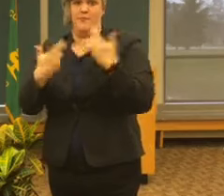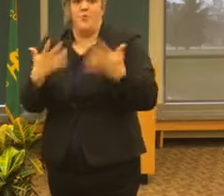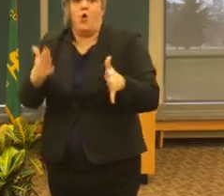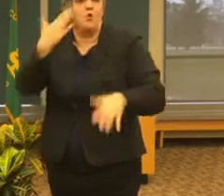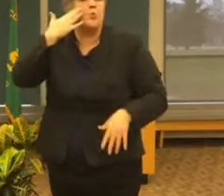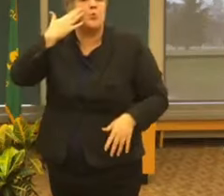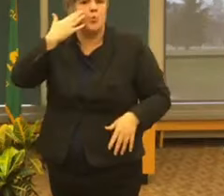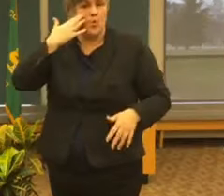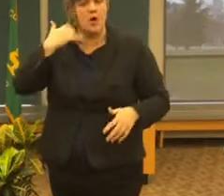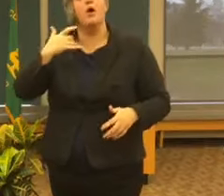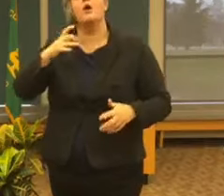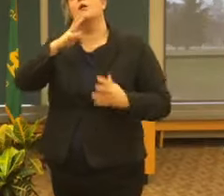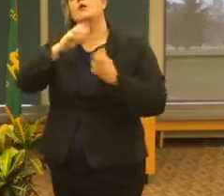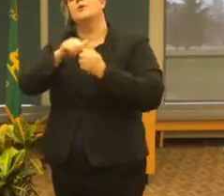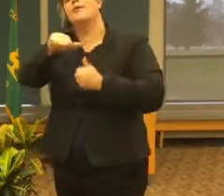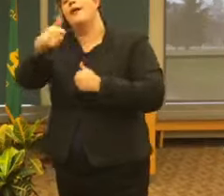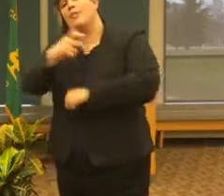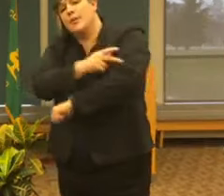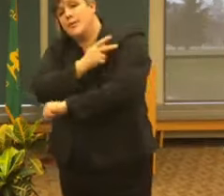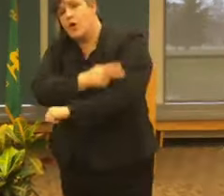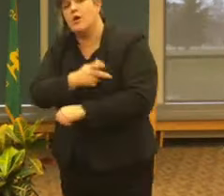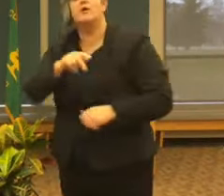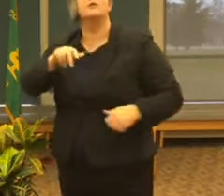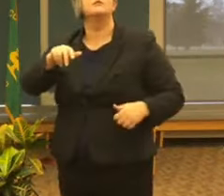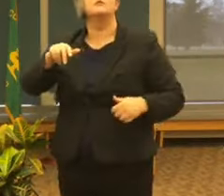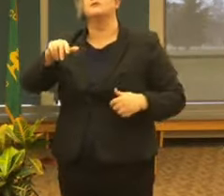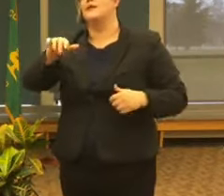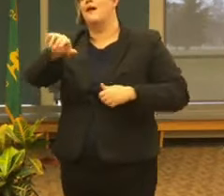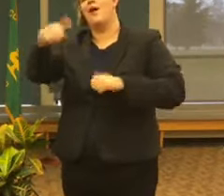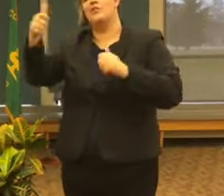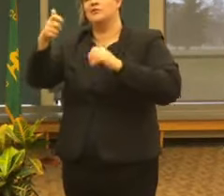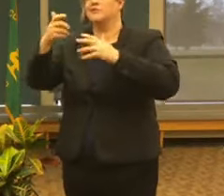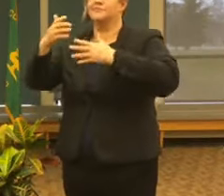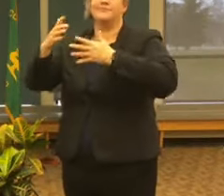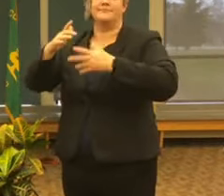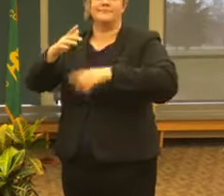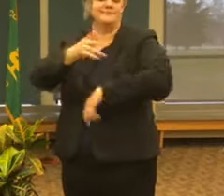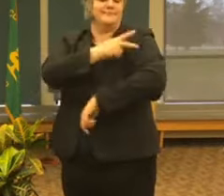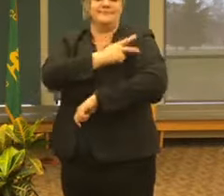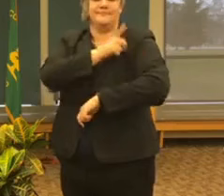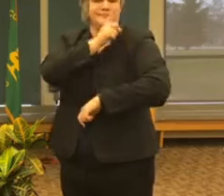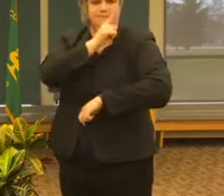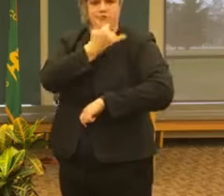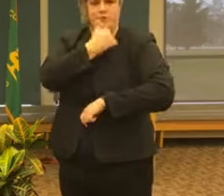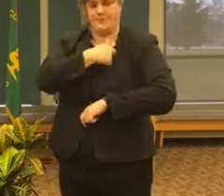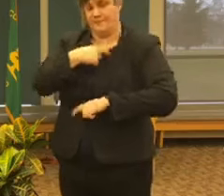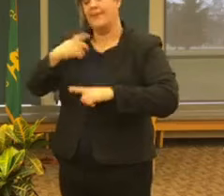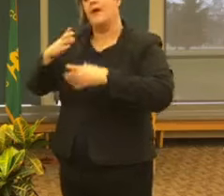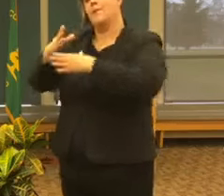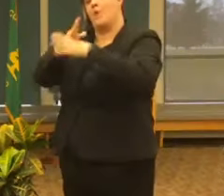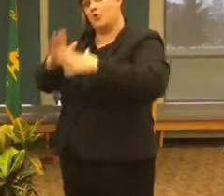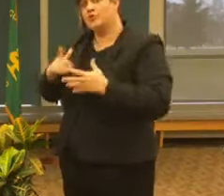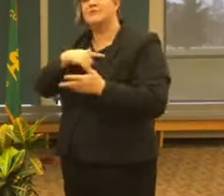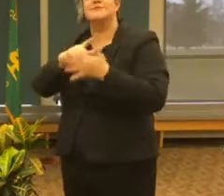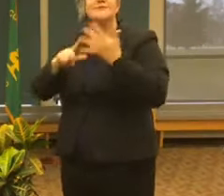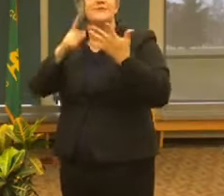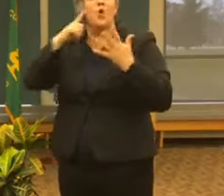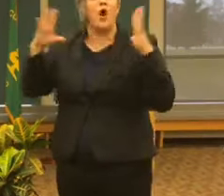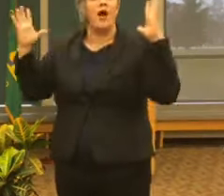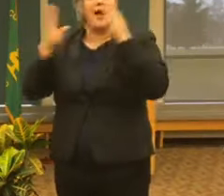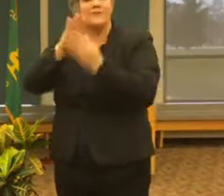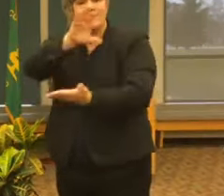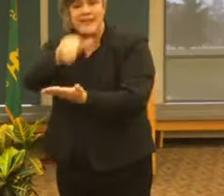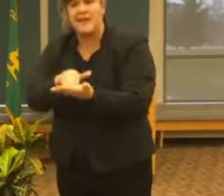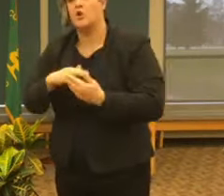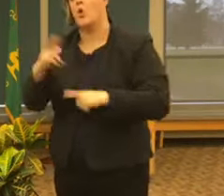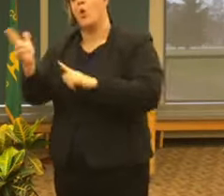have other locations that we might be able to use. Whether they be sort of like conference center spaces, hotels, motels. We're